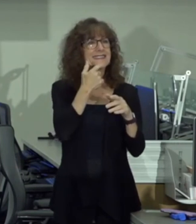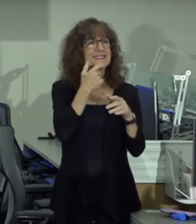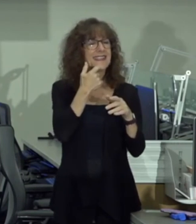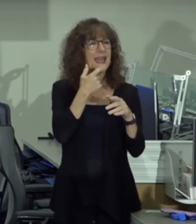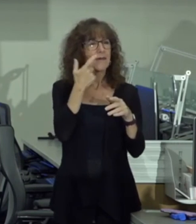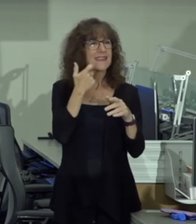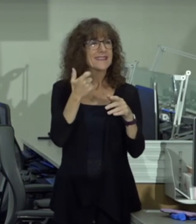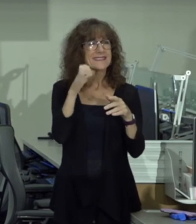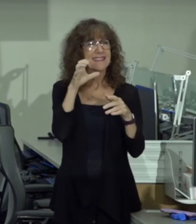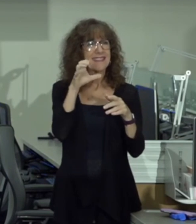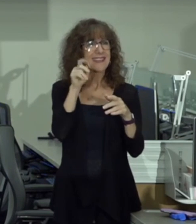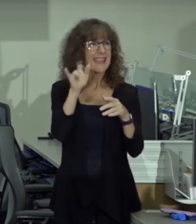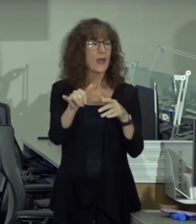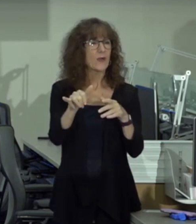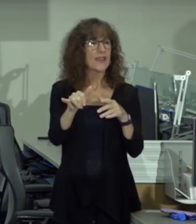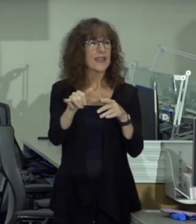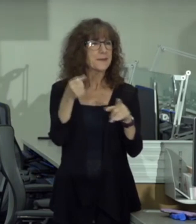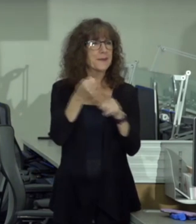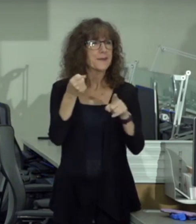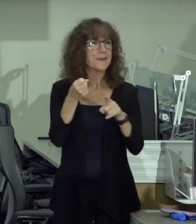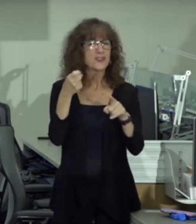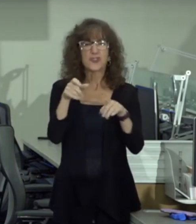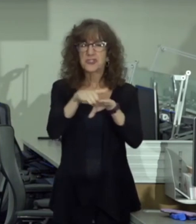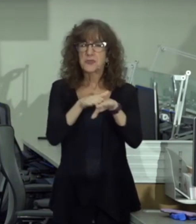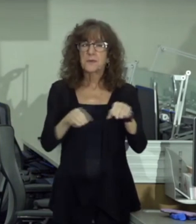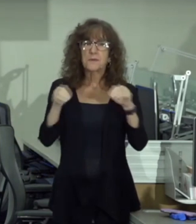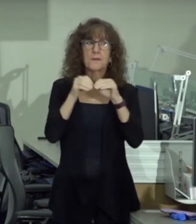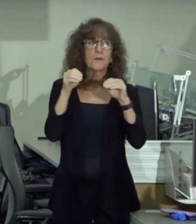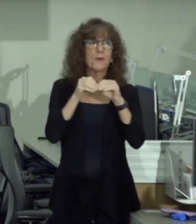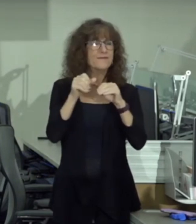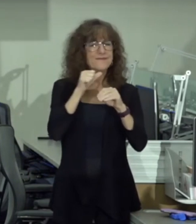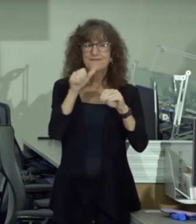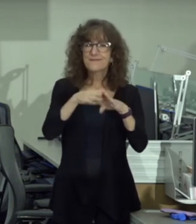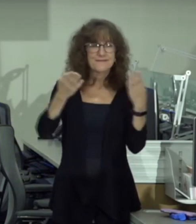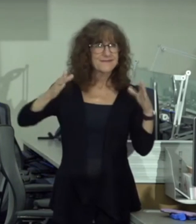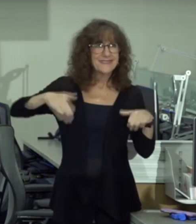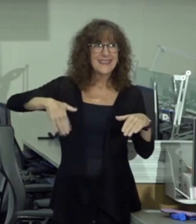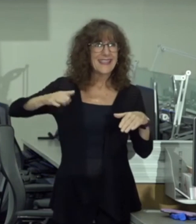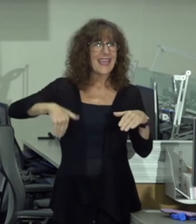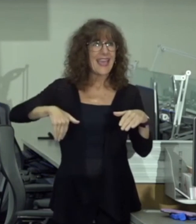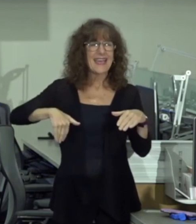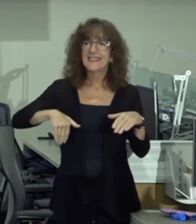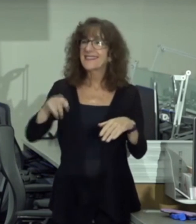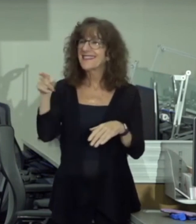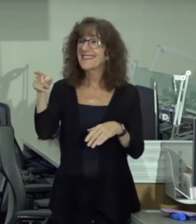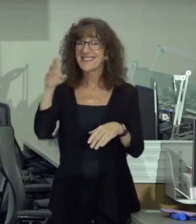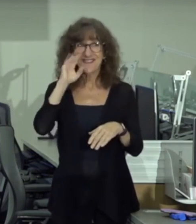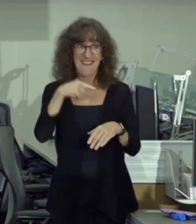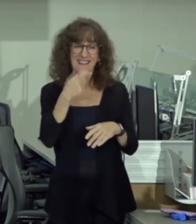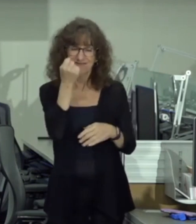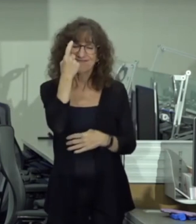such a hot spot in the state that it should slow down even more and not open it on June 1st. You know, well,